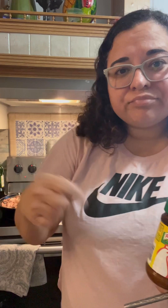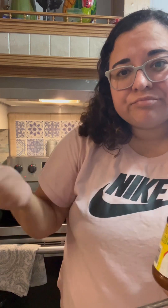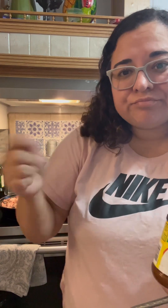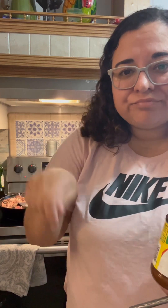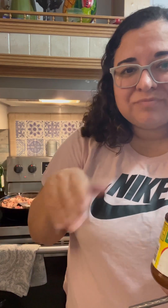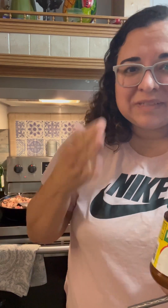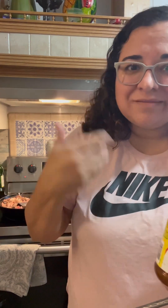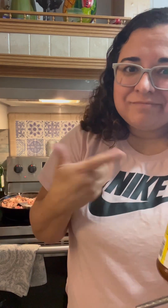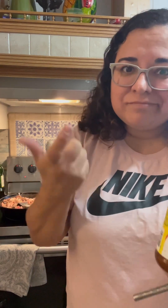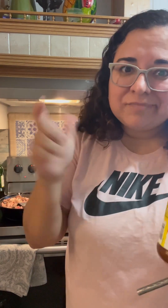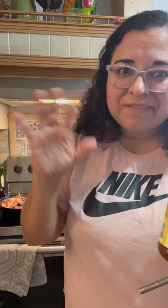tablespoons.